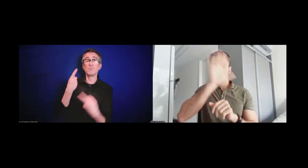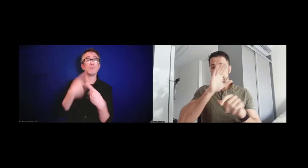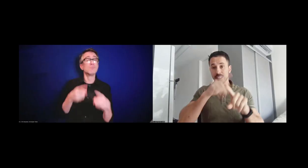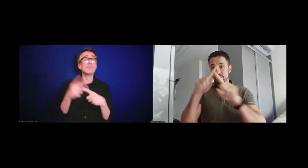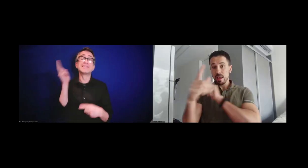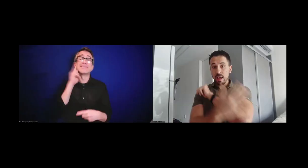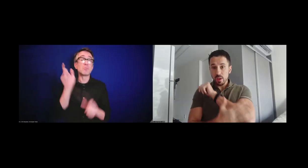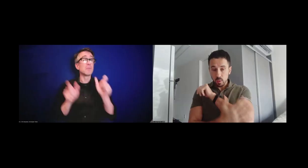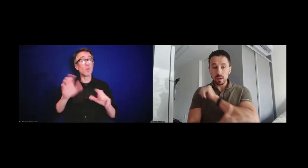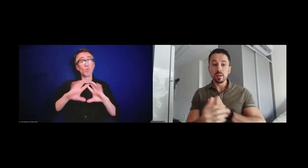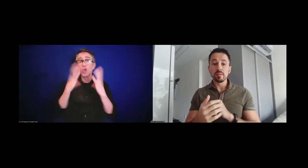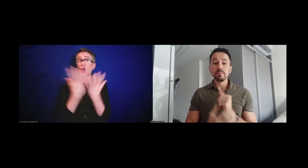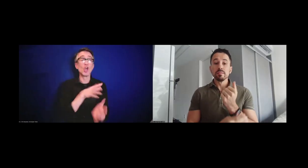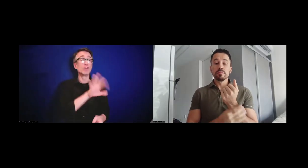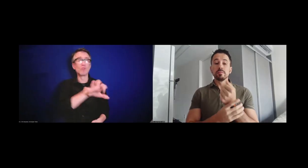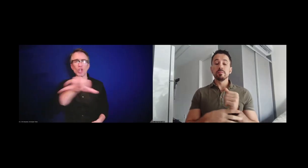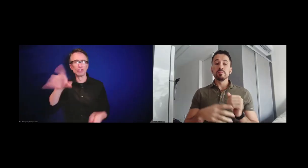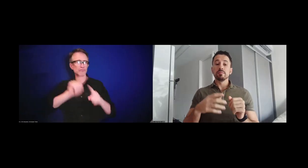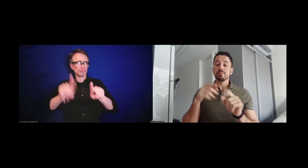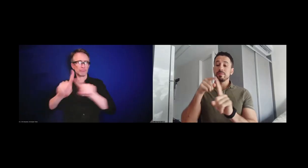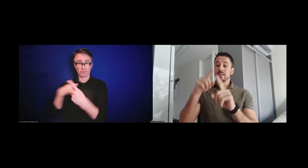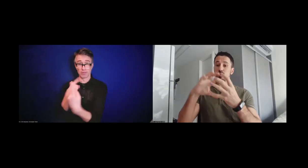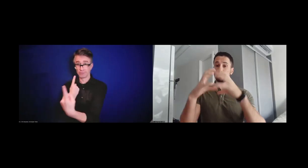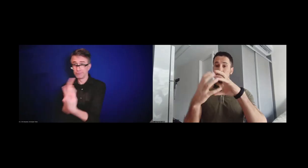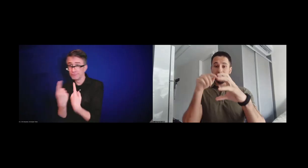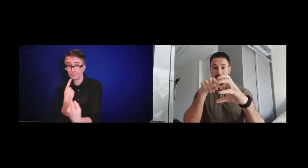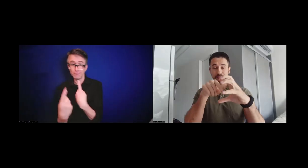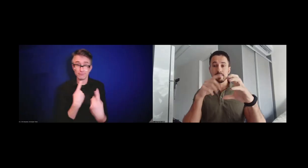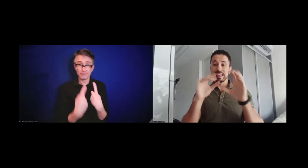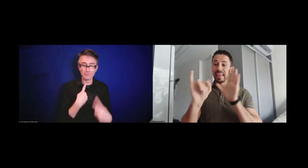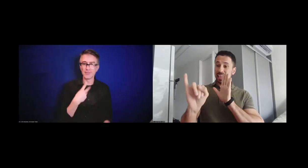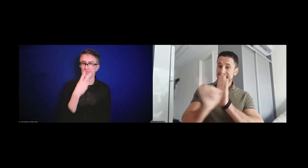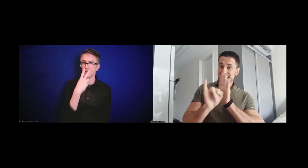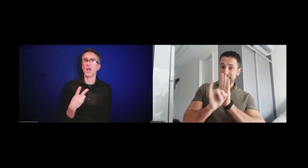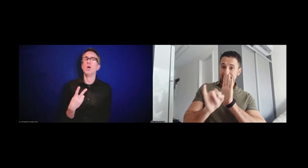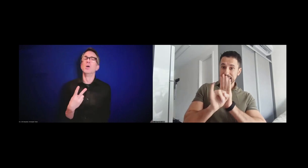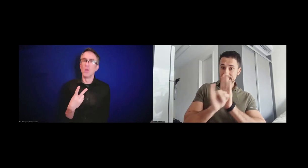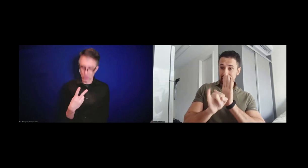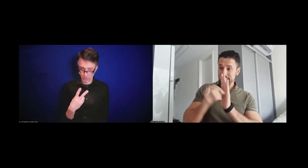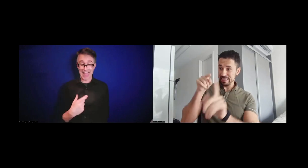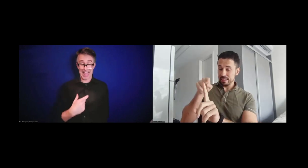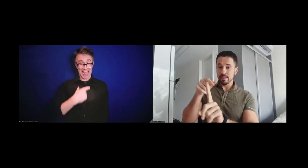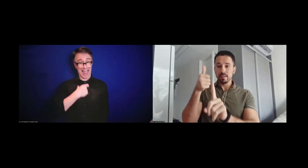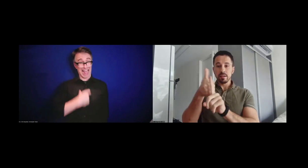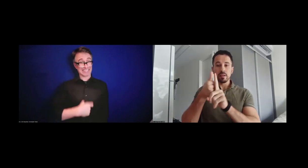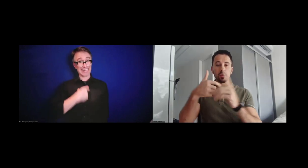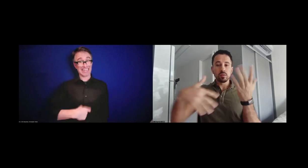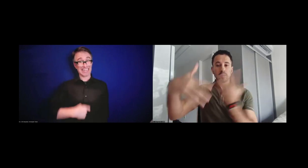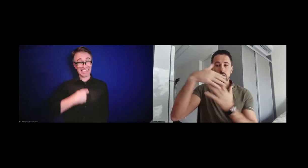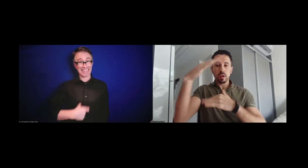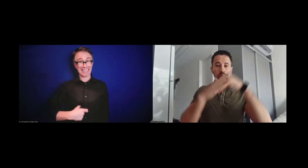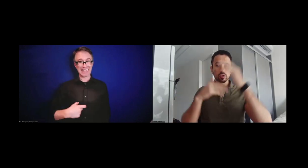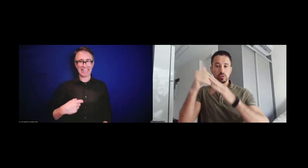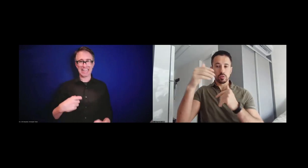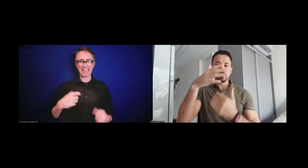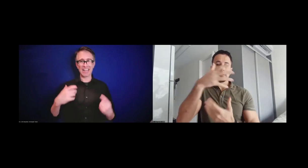We worked with several deaf leaders over the country of in Ecuador,